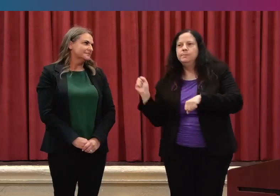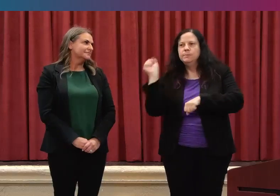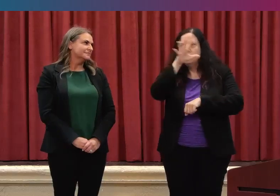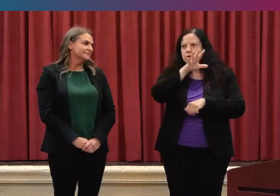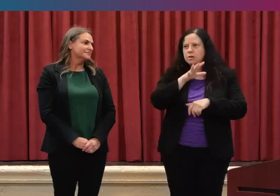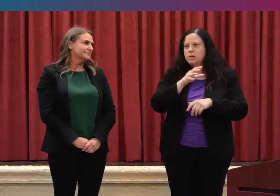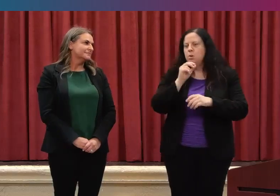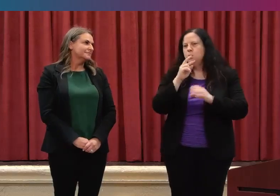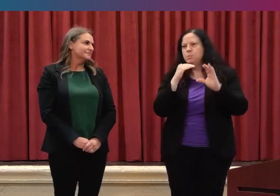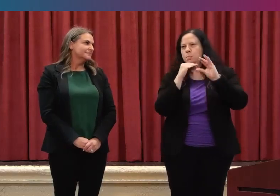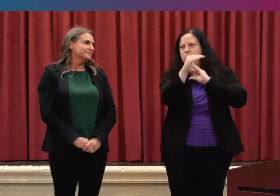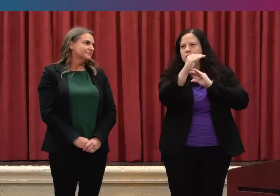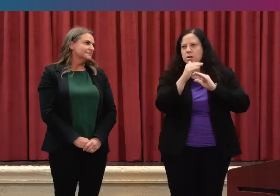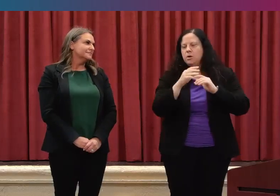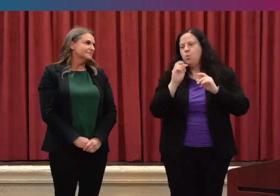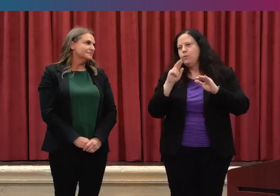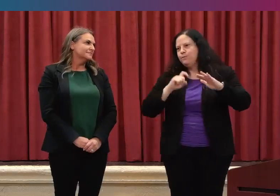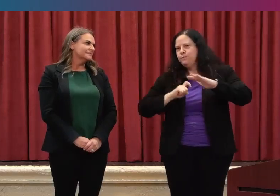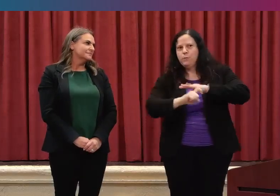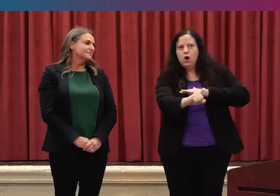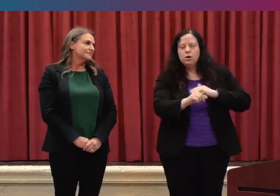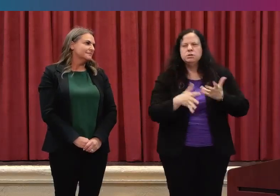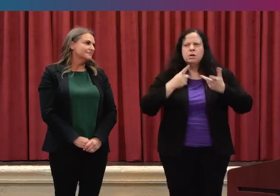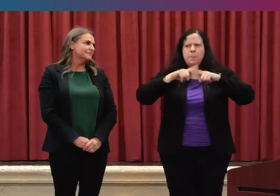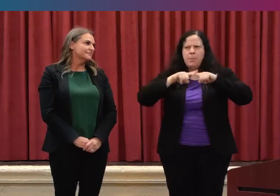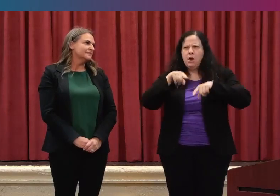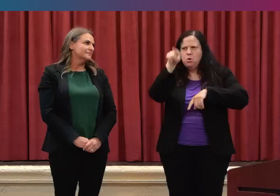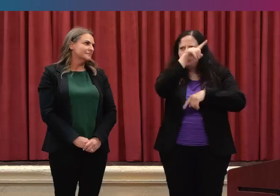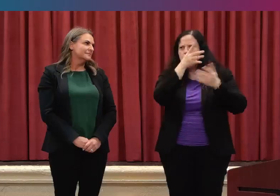out and then send it to them or email it to them or fax it to them.